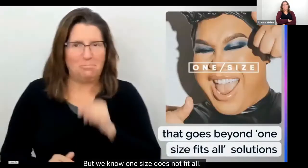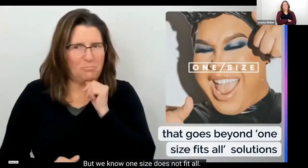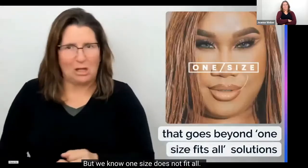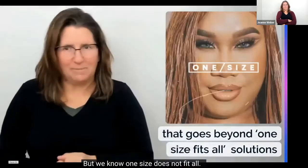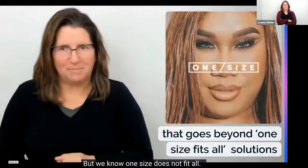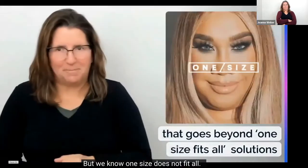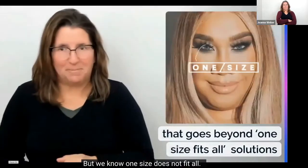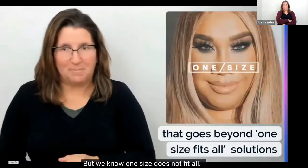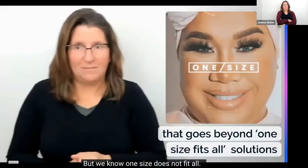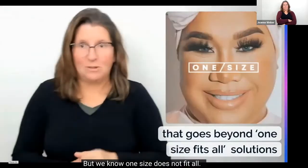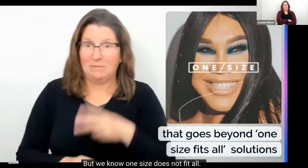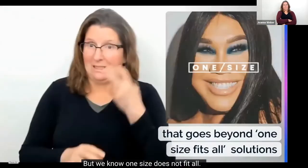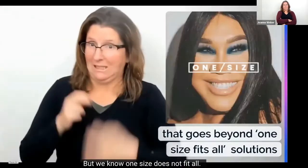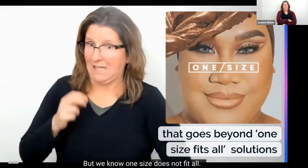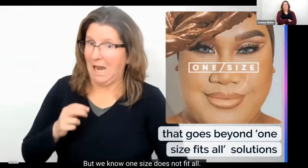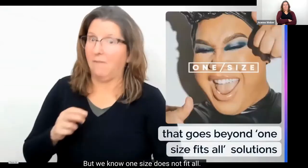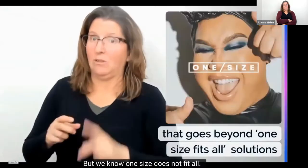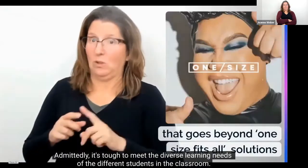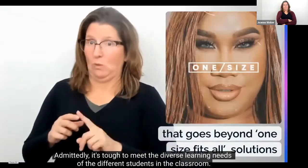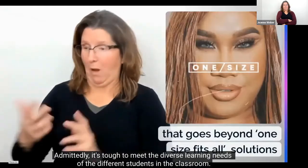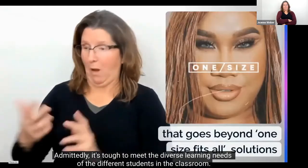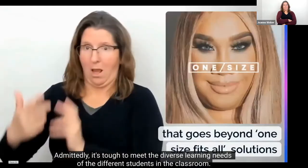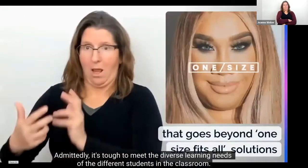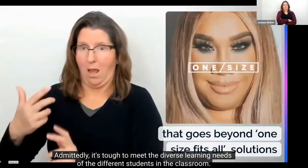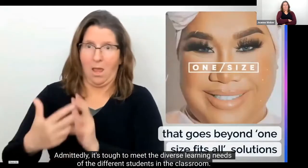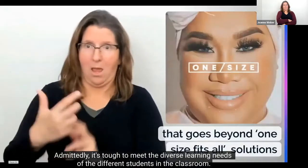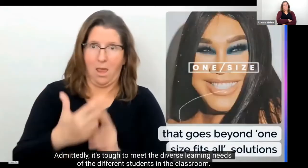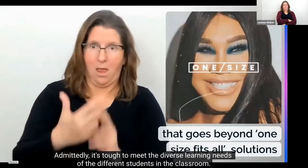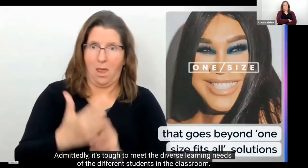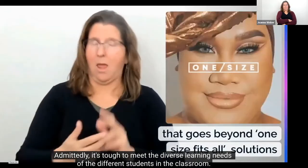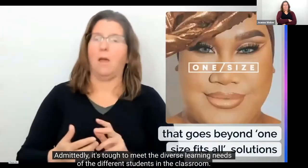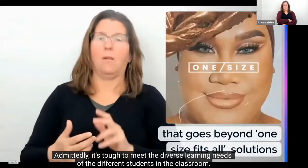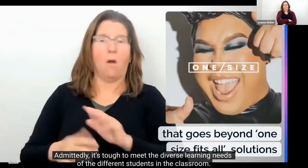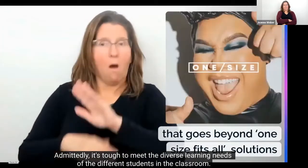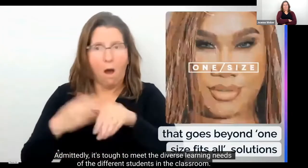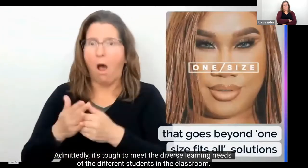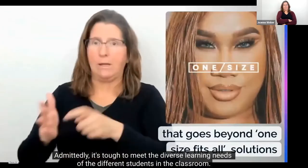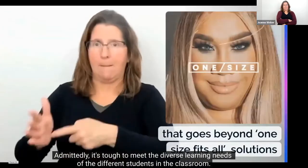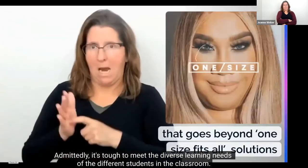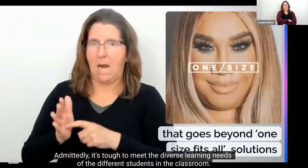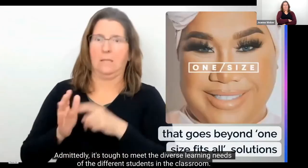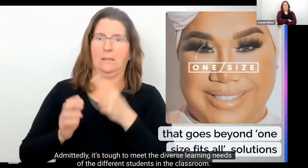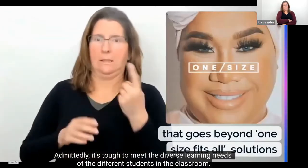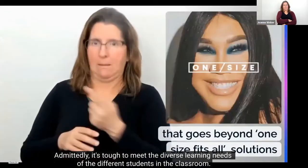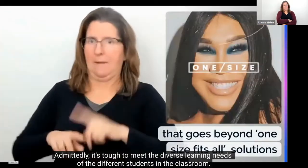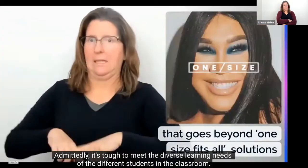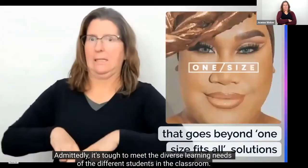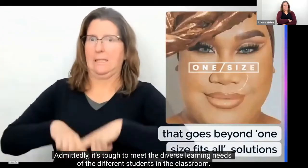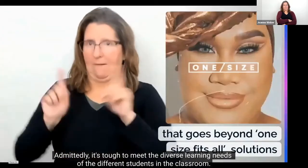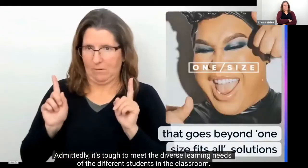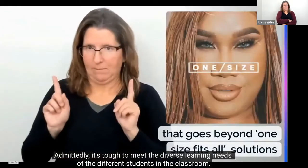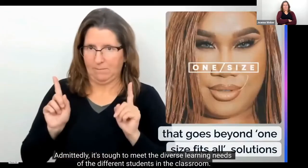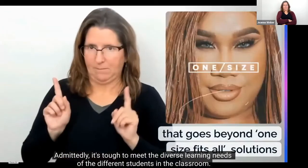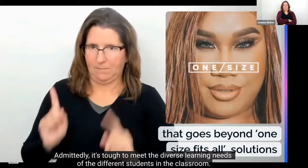But we know one size does not fit all. Admittedly, it's tough to meet the diverse learning needs of the